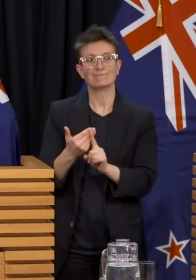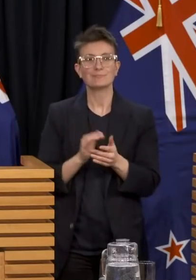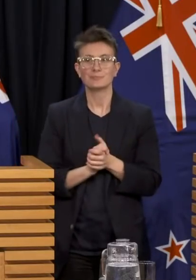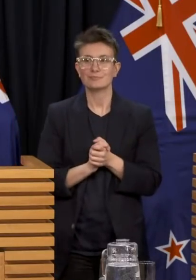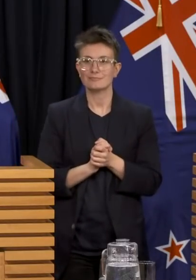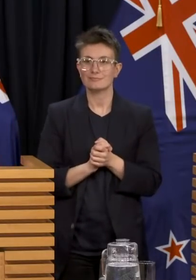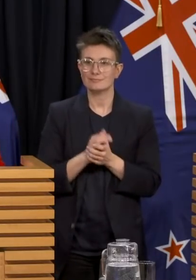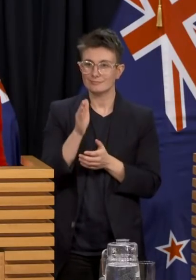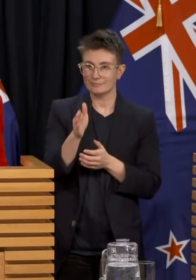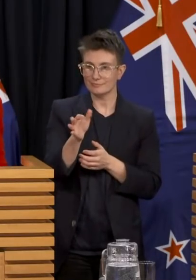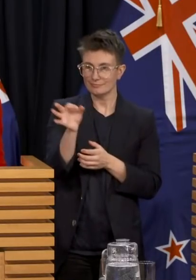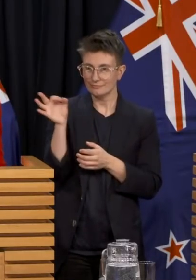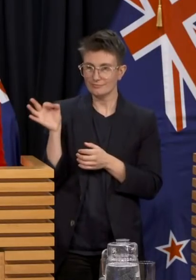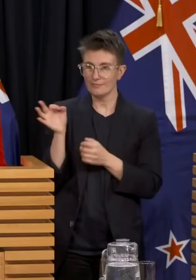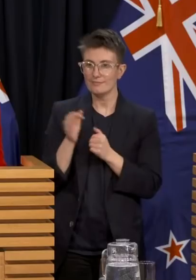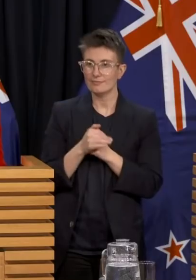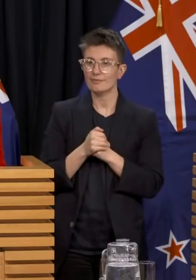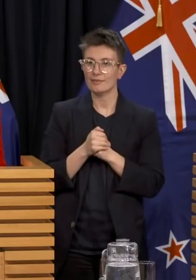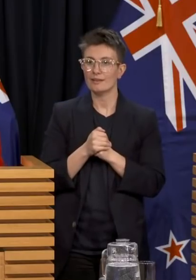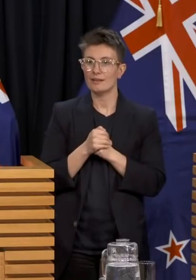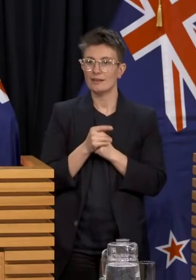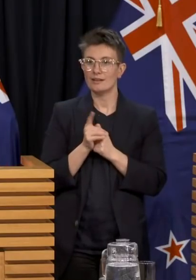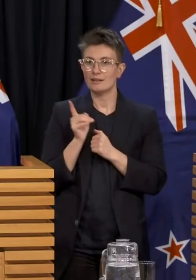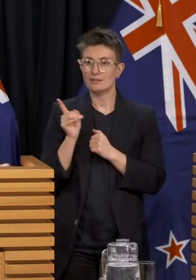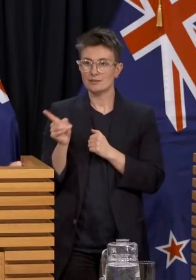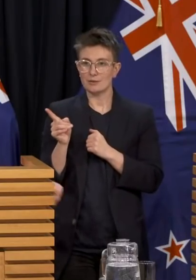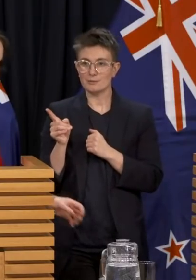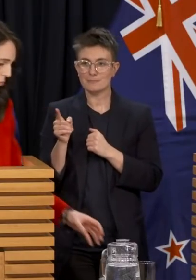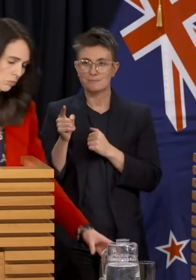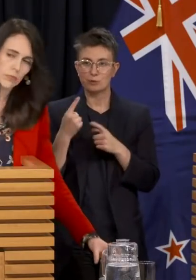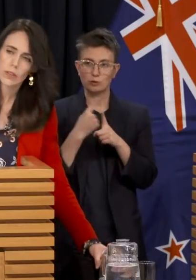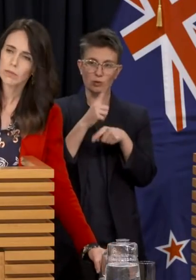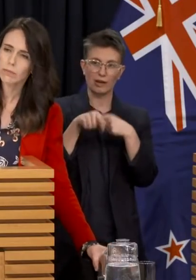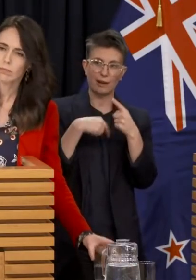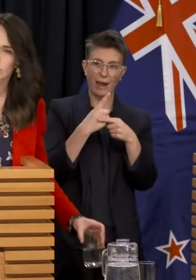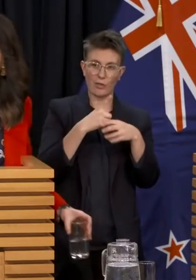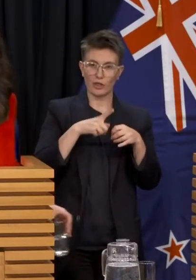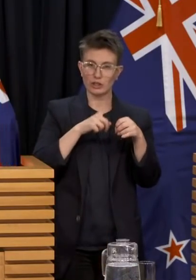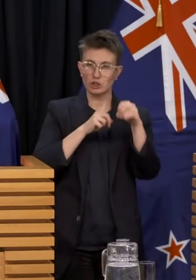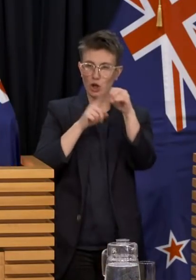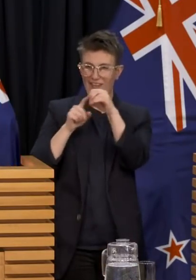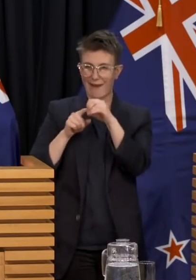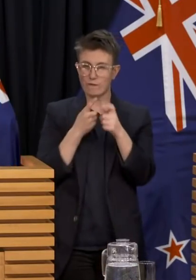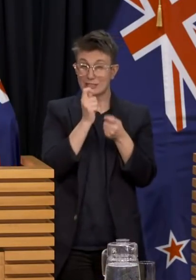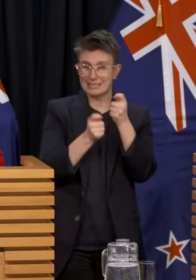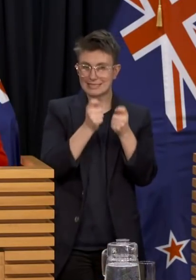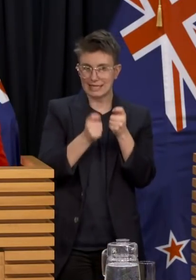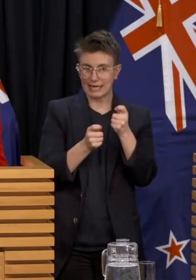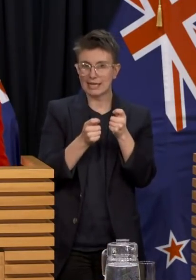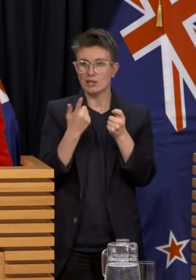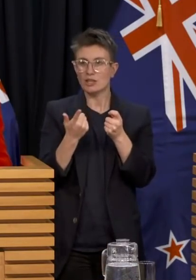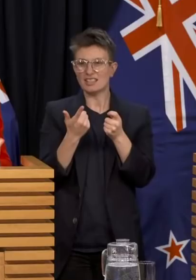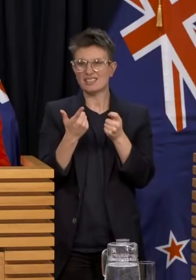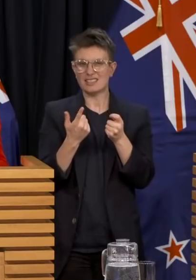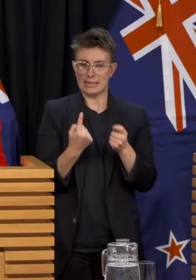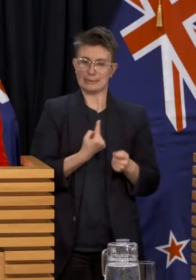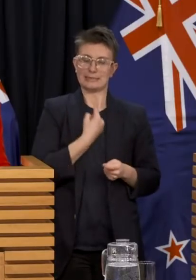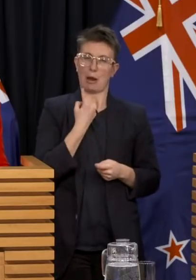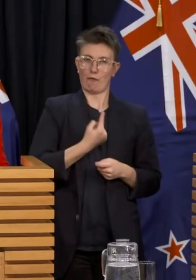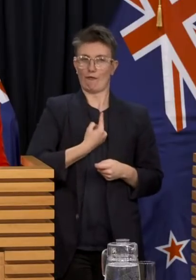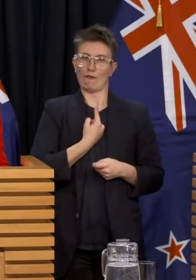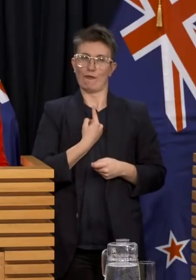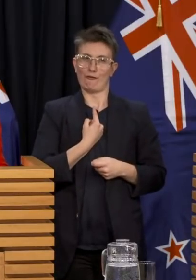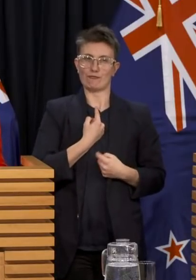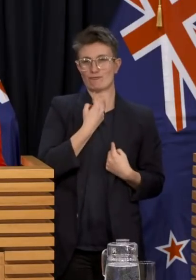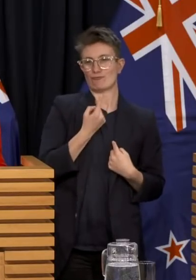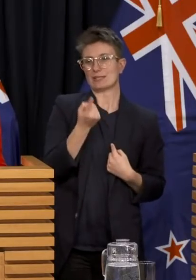having to use a survey of GPs, which is not scientific, it's a kind of self-testing survey, and that's all the data you really have on whether people are On people response, yeah.